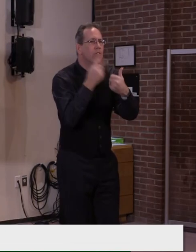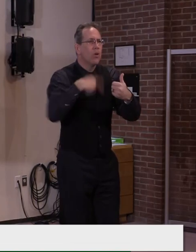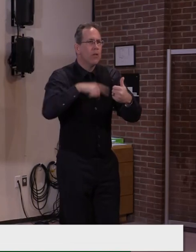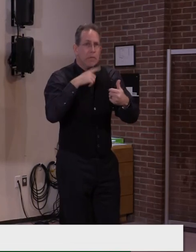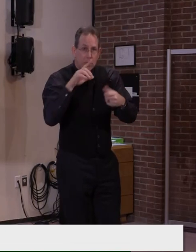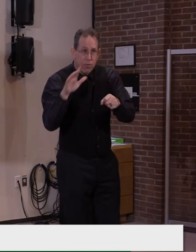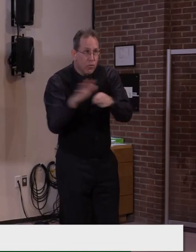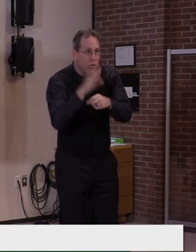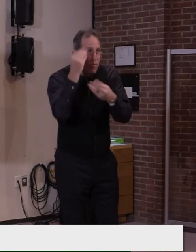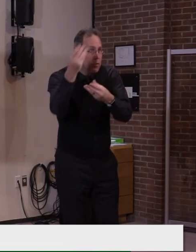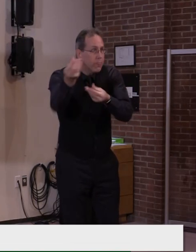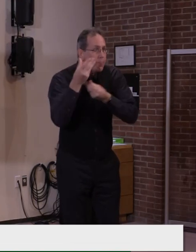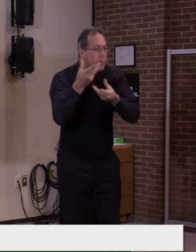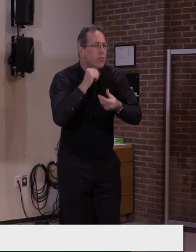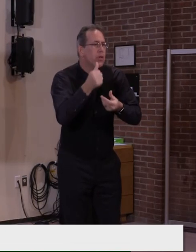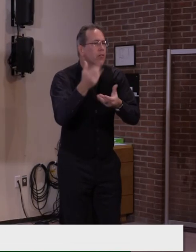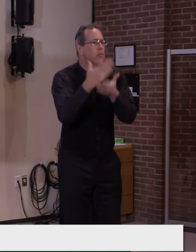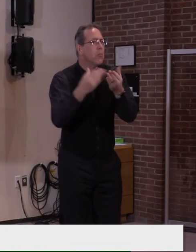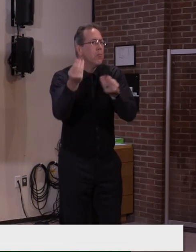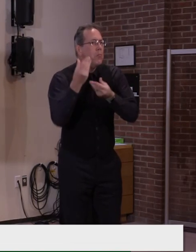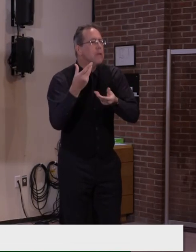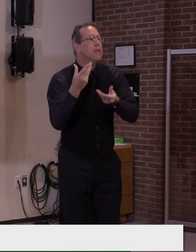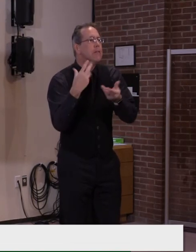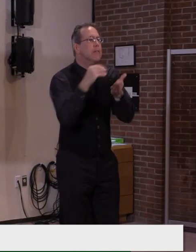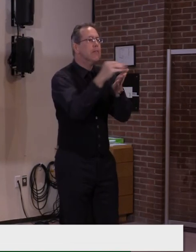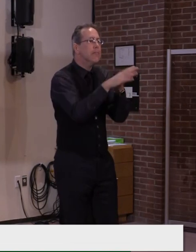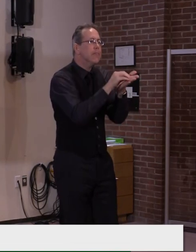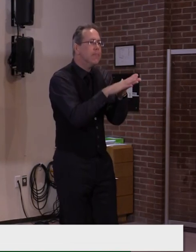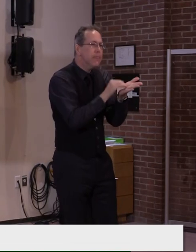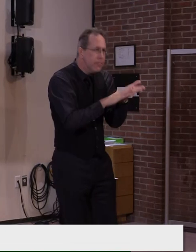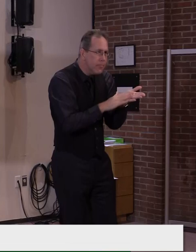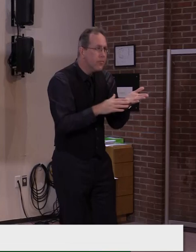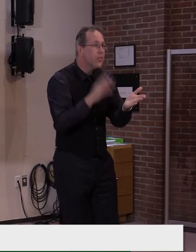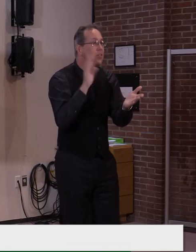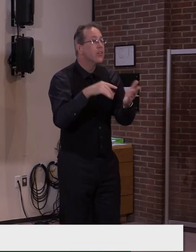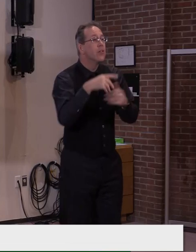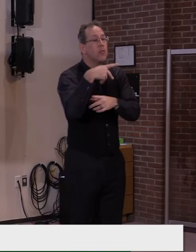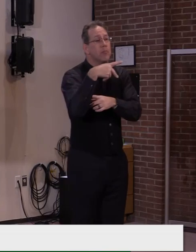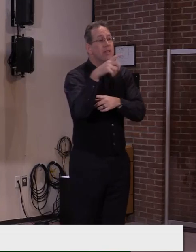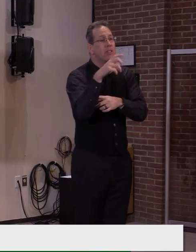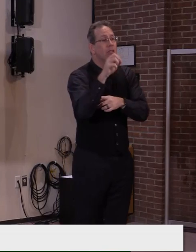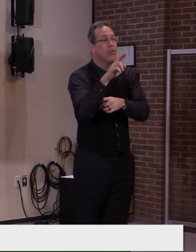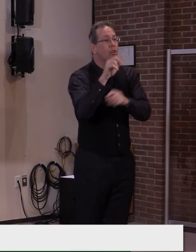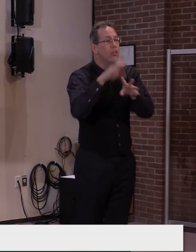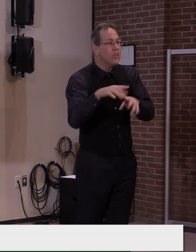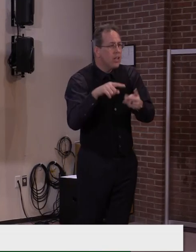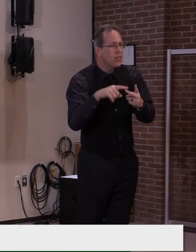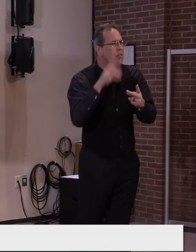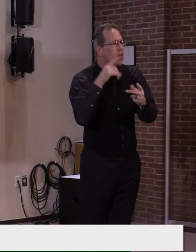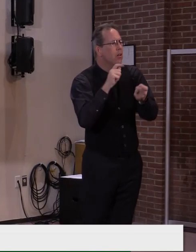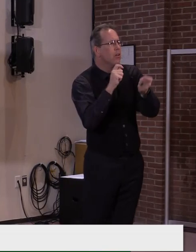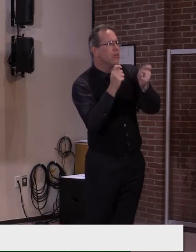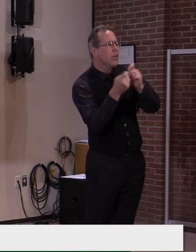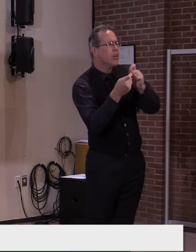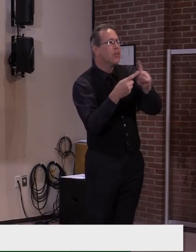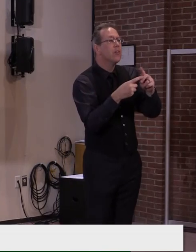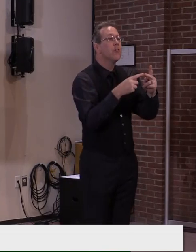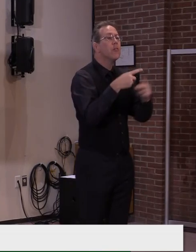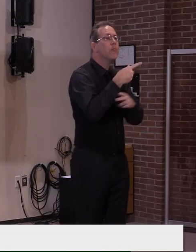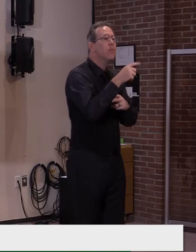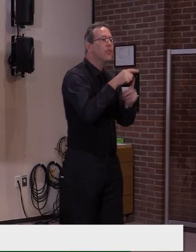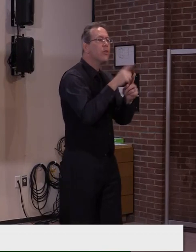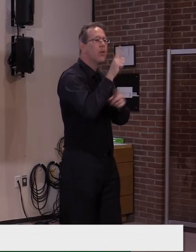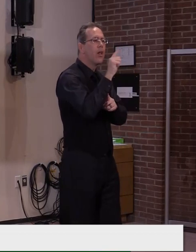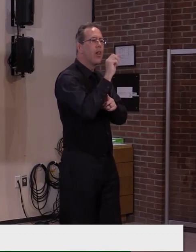We will continue with our PCR testing in schools, but we'll be making a shift from PCR to LAMP testing. LAMP tests are confirmable tests